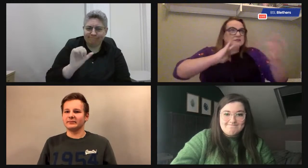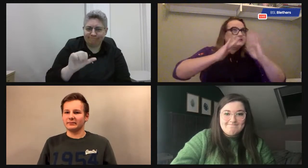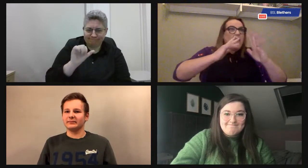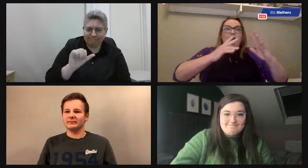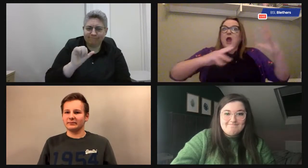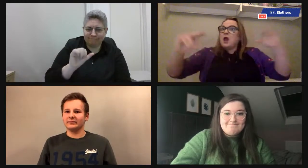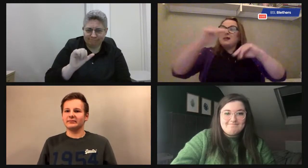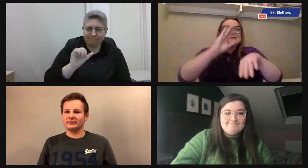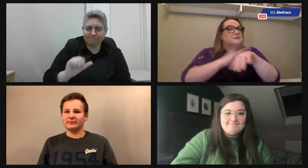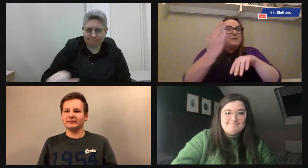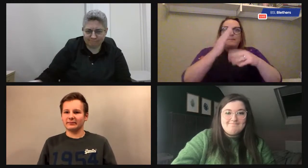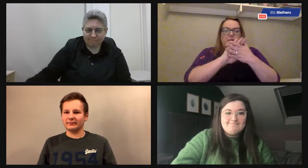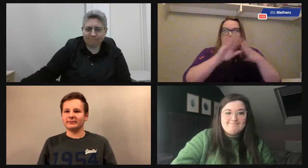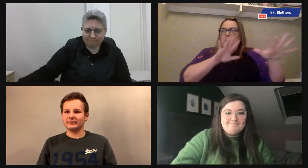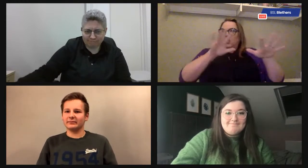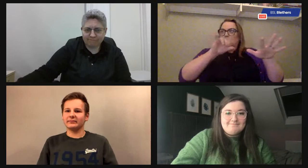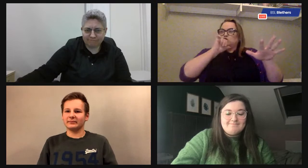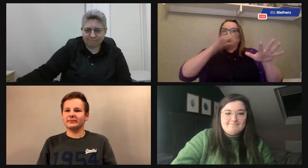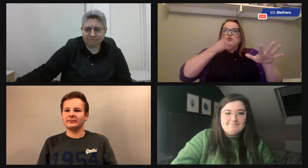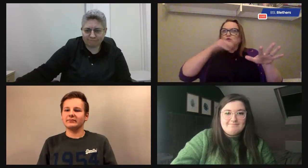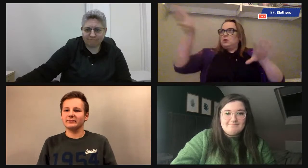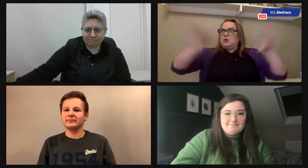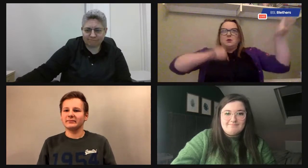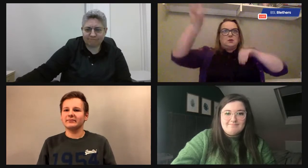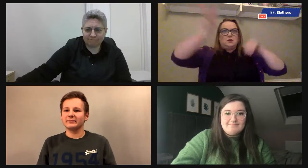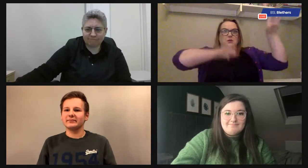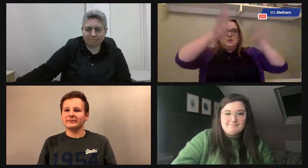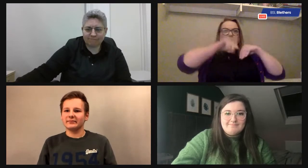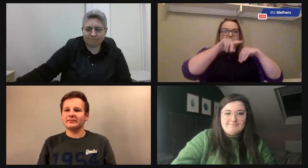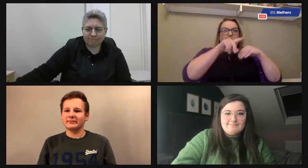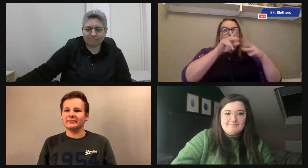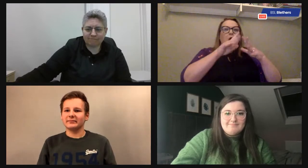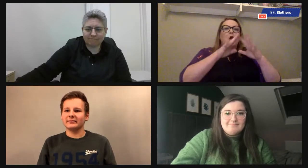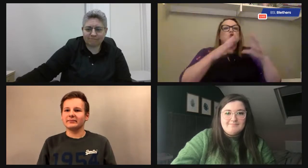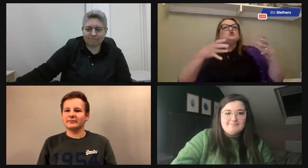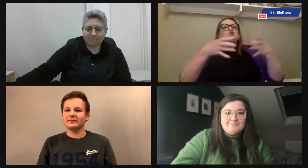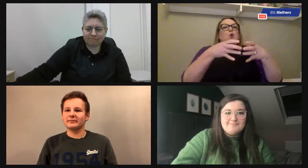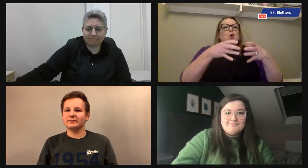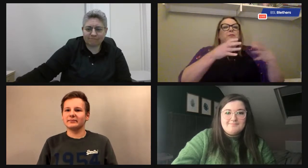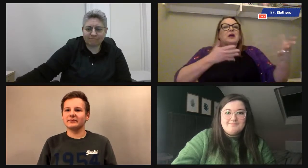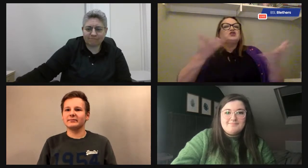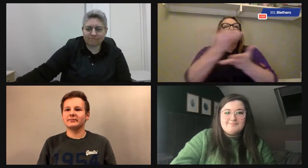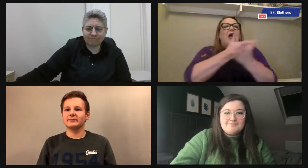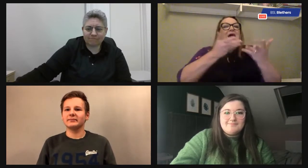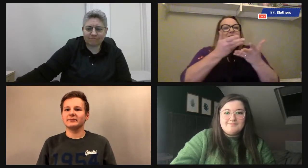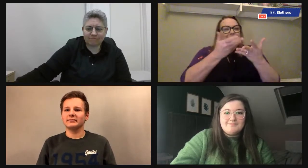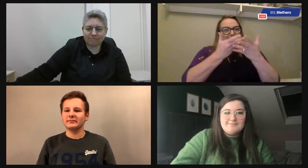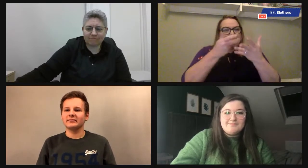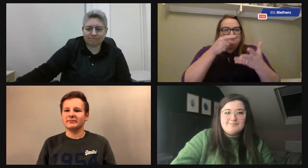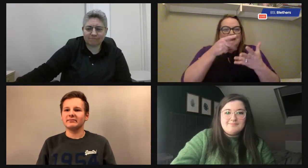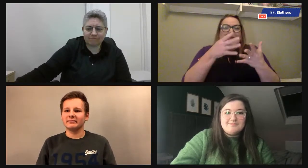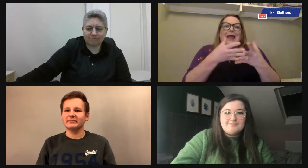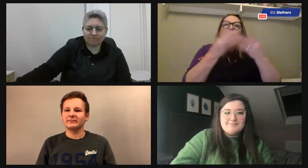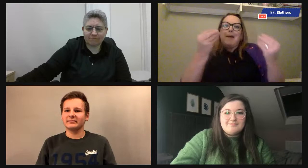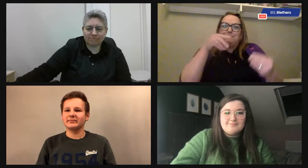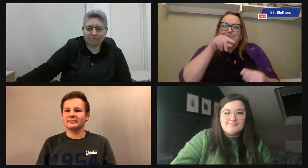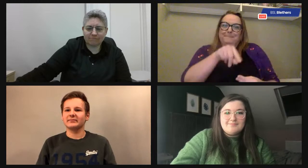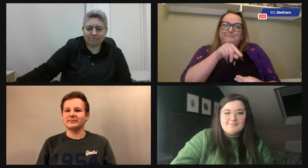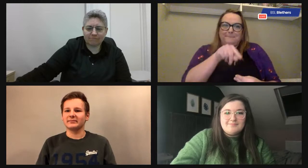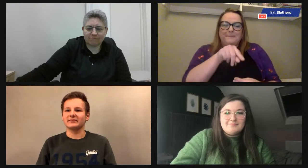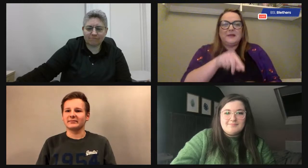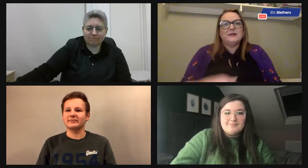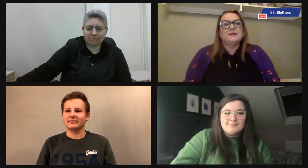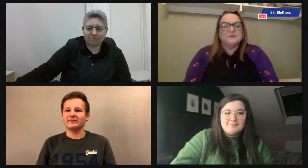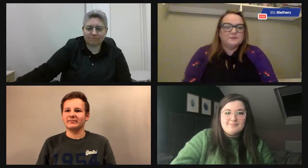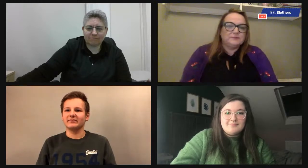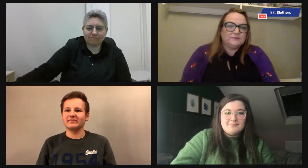are in a one-to-one situation, a one-to-two situation, like within a family, they can manage. They've learned to manage that.